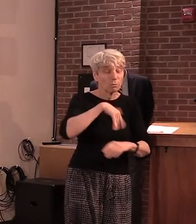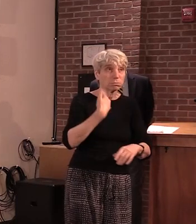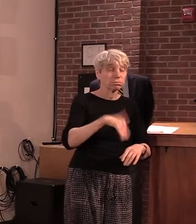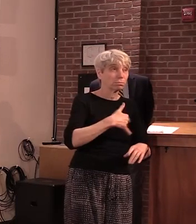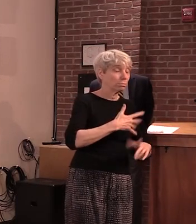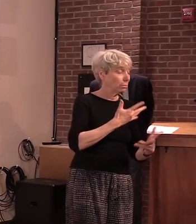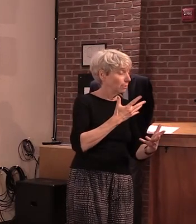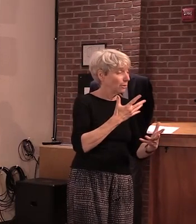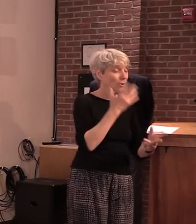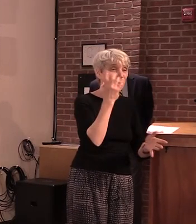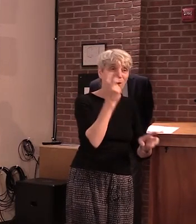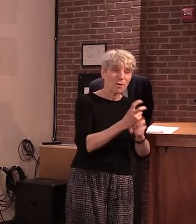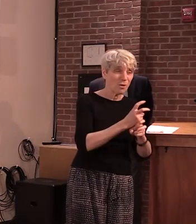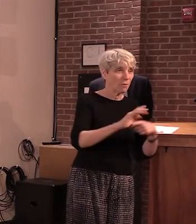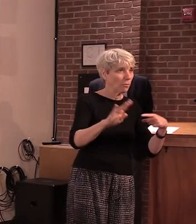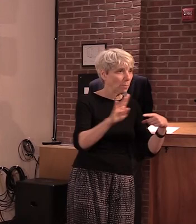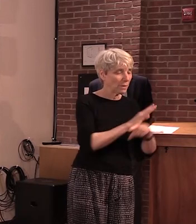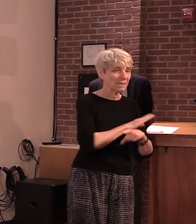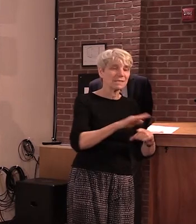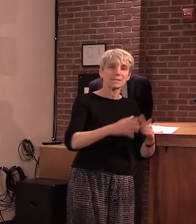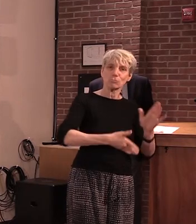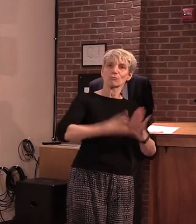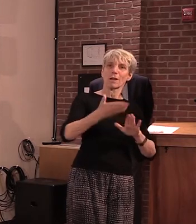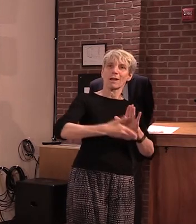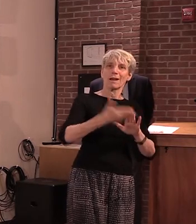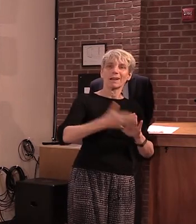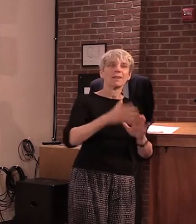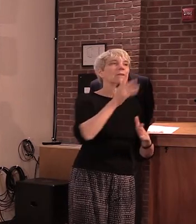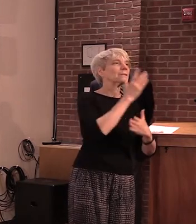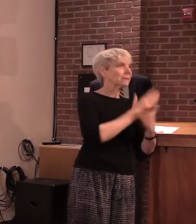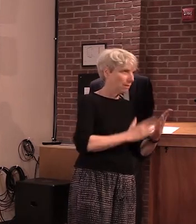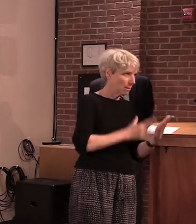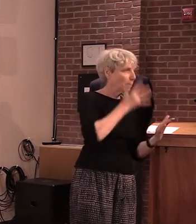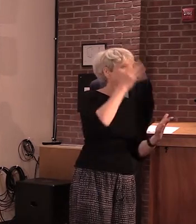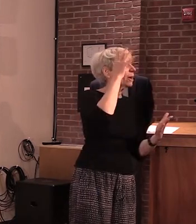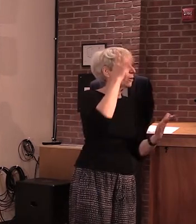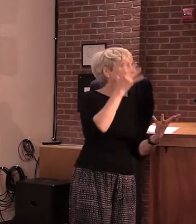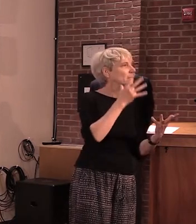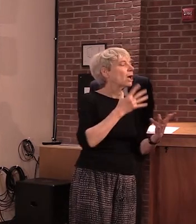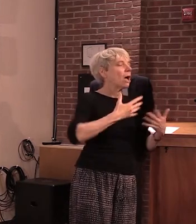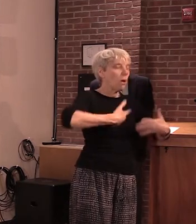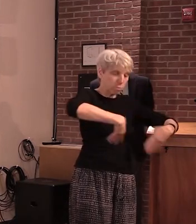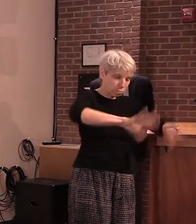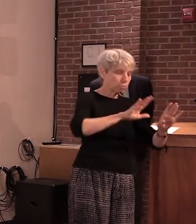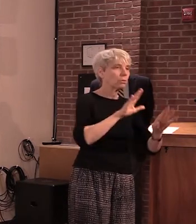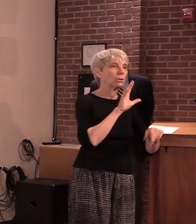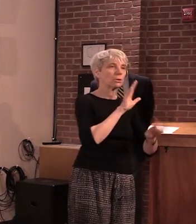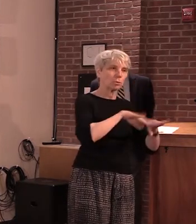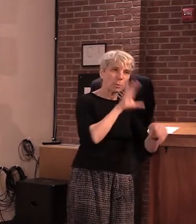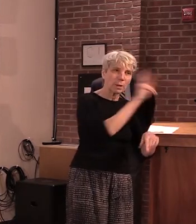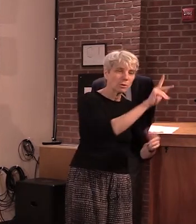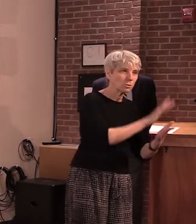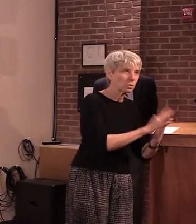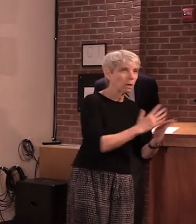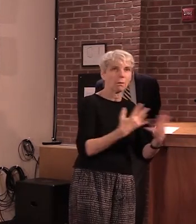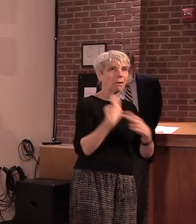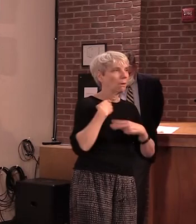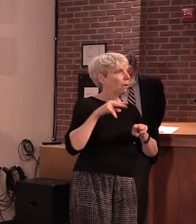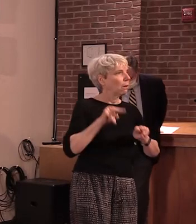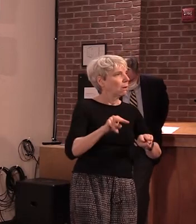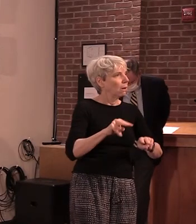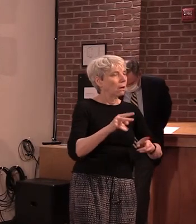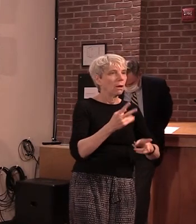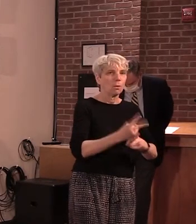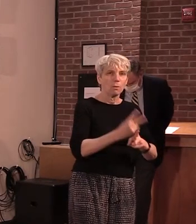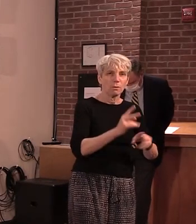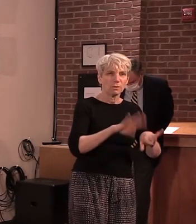doing one thing and children are home, and parents who have to work usually have to be home. And I'm not clear on why you